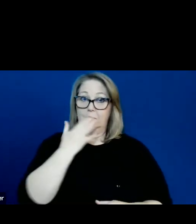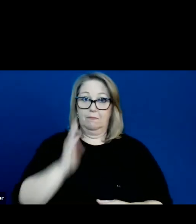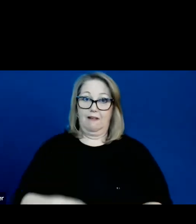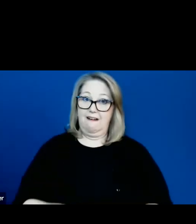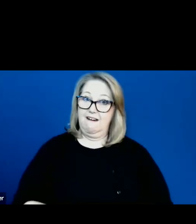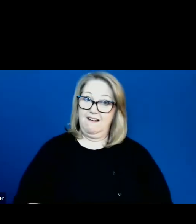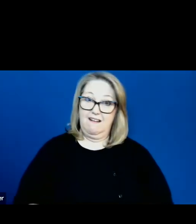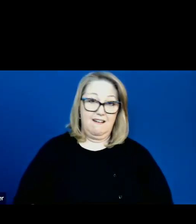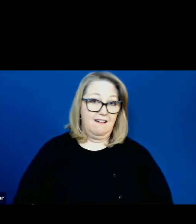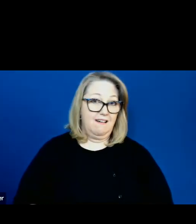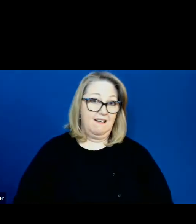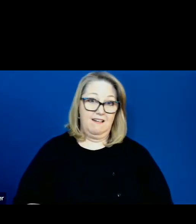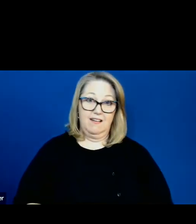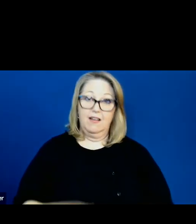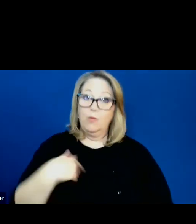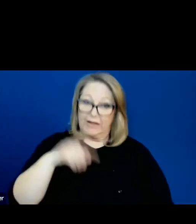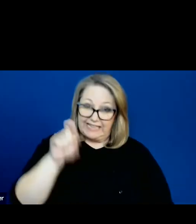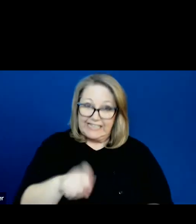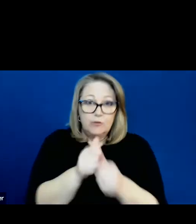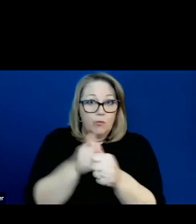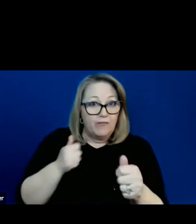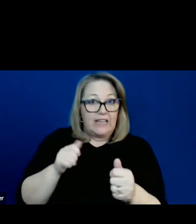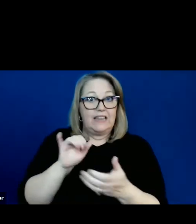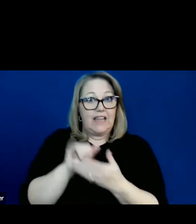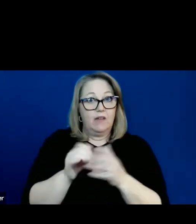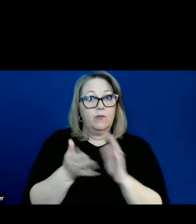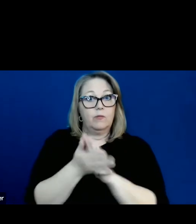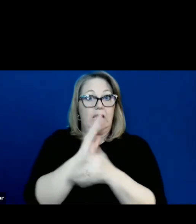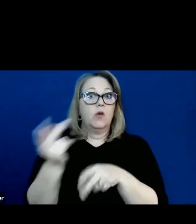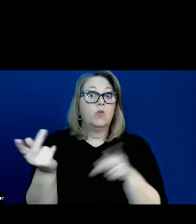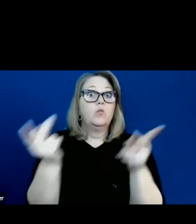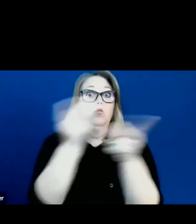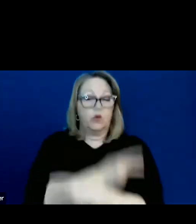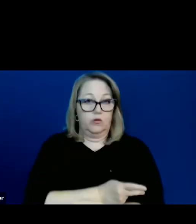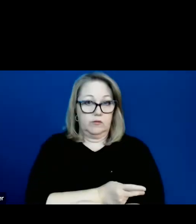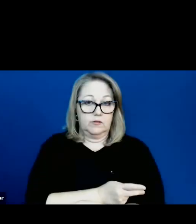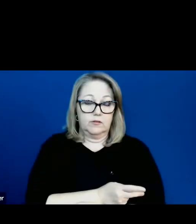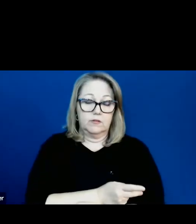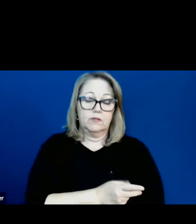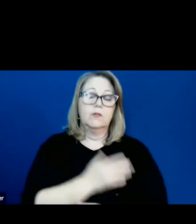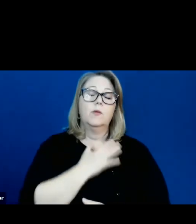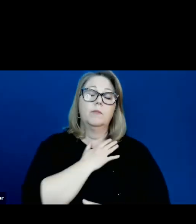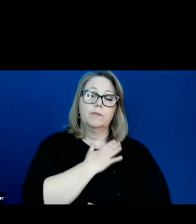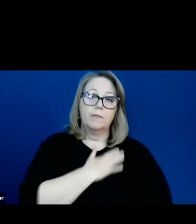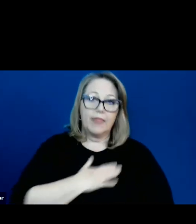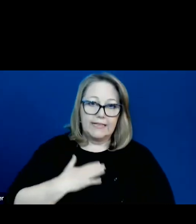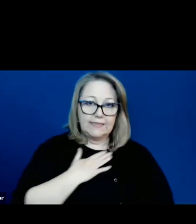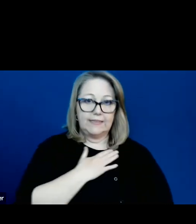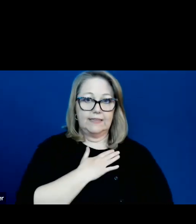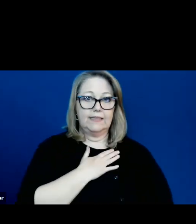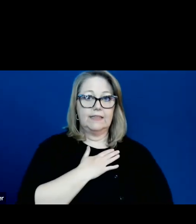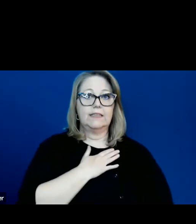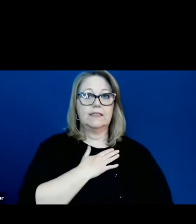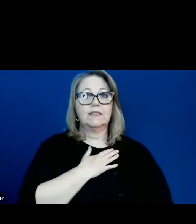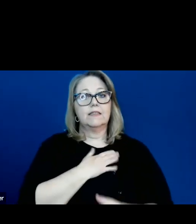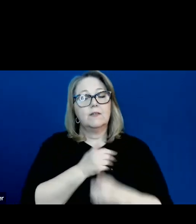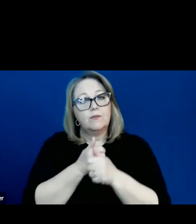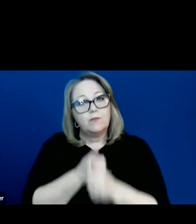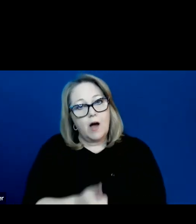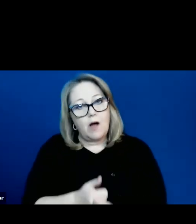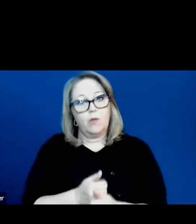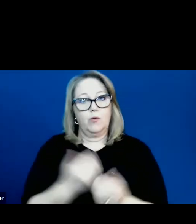We must do all we can to prevent that from happening in our state. So please, please adhere to the following